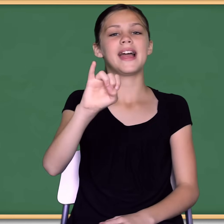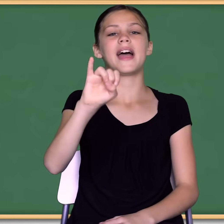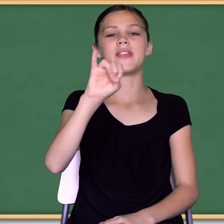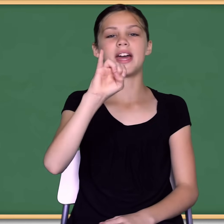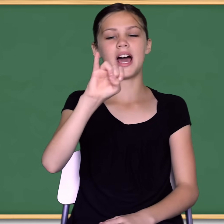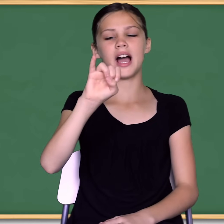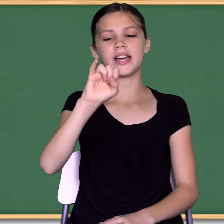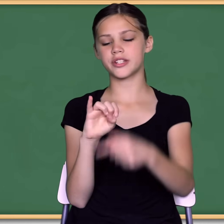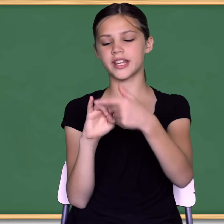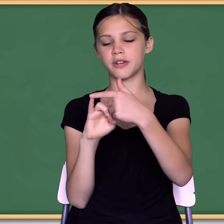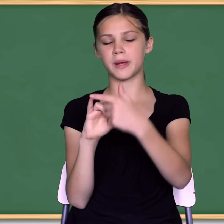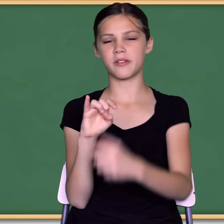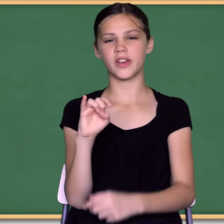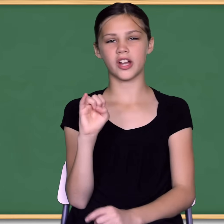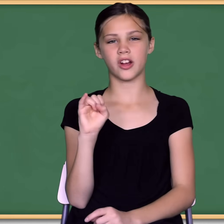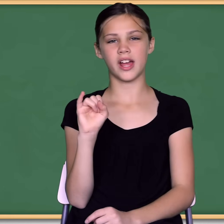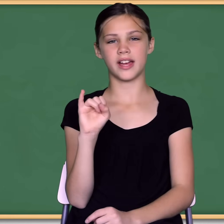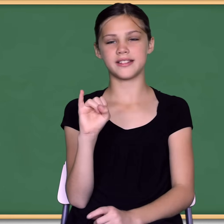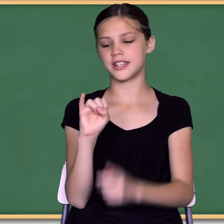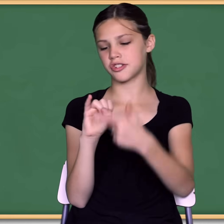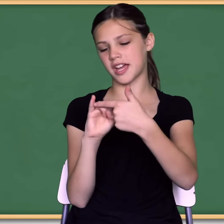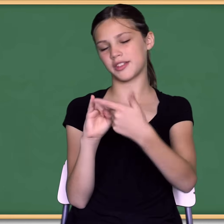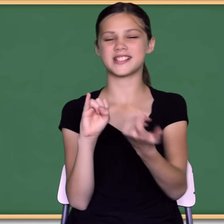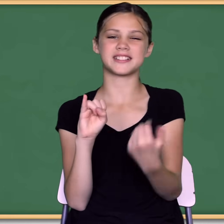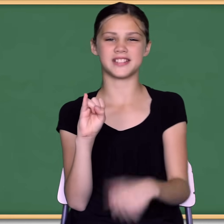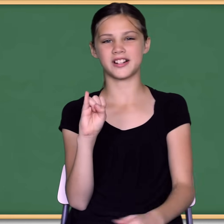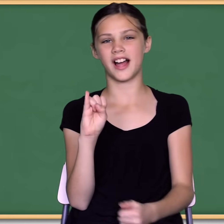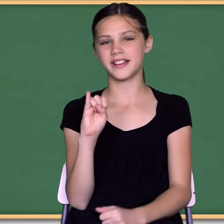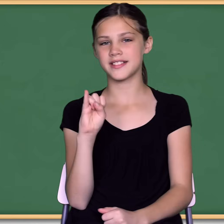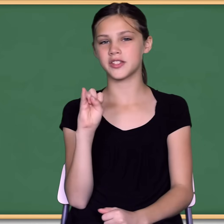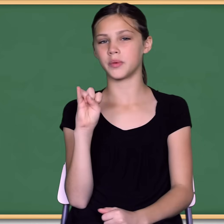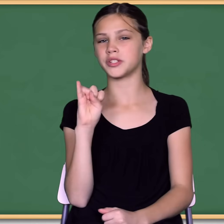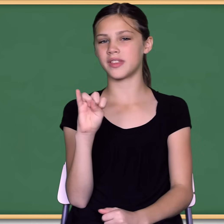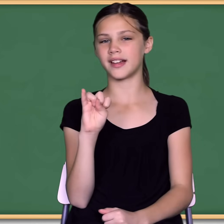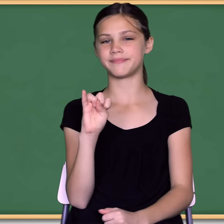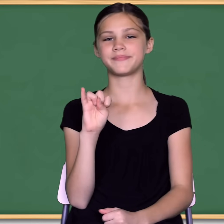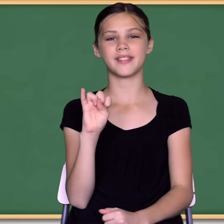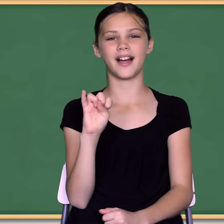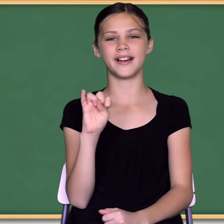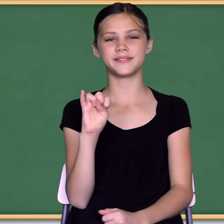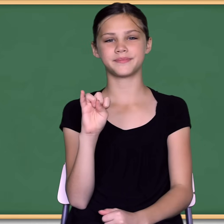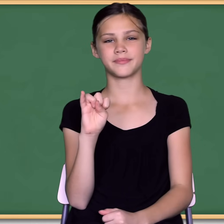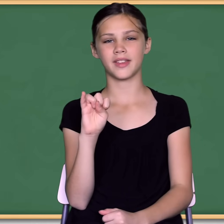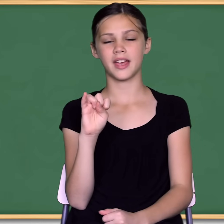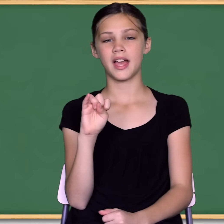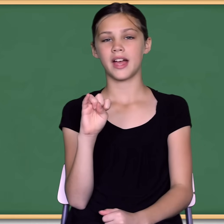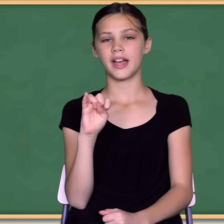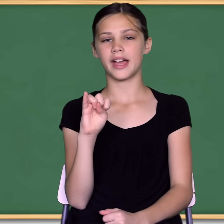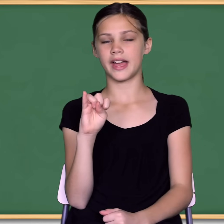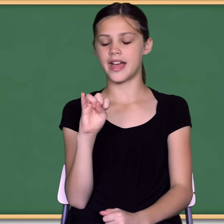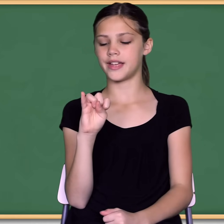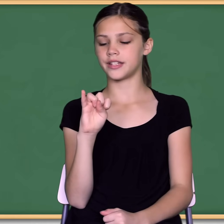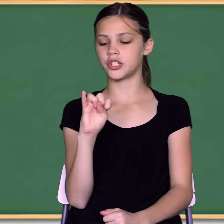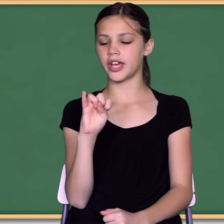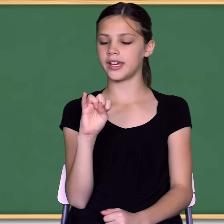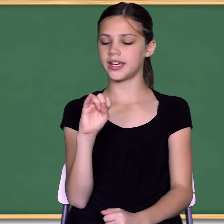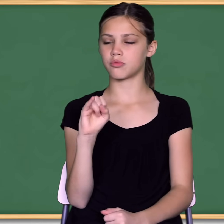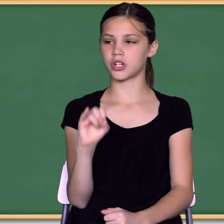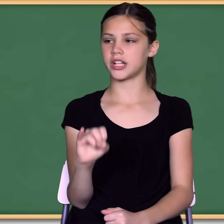And then I, just take your baby finger and it just kind of looks like the letter I. So we do that. I. And J is we're going to